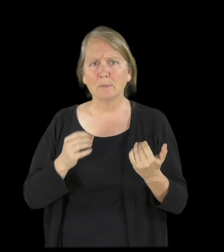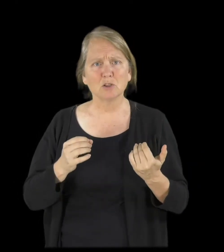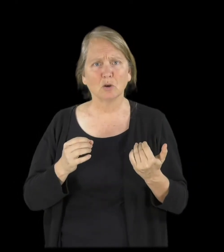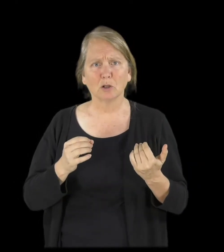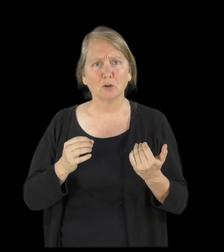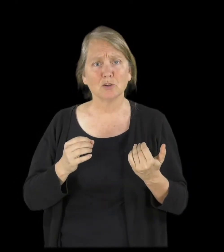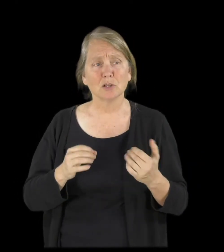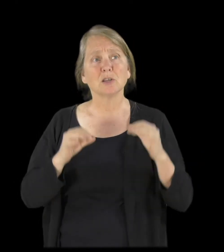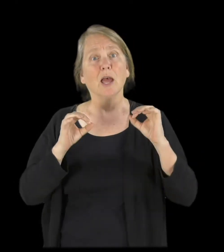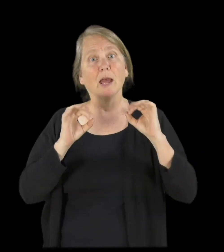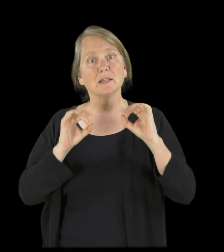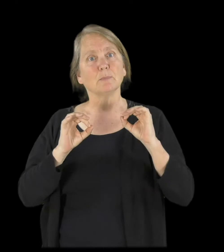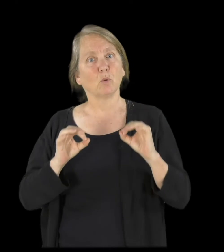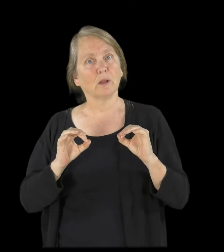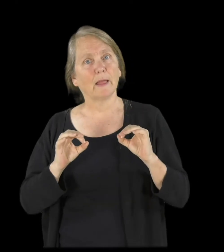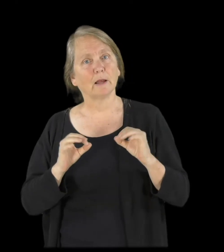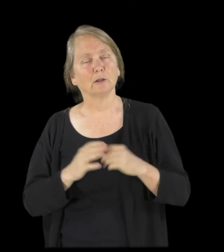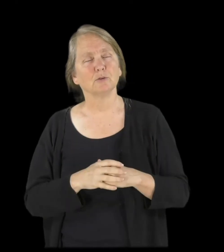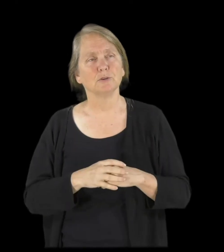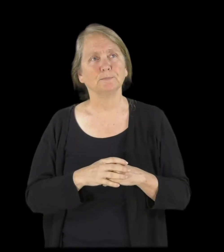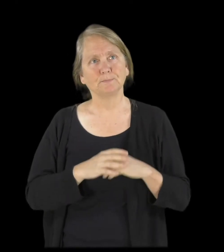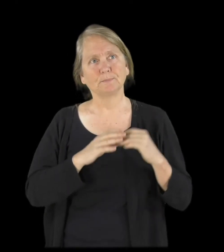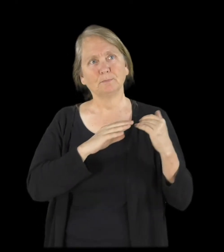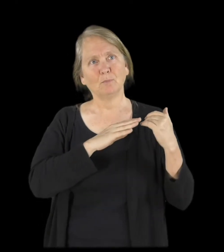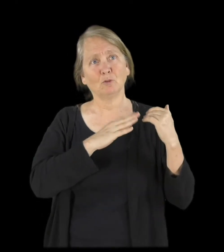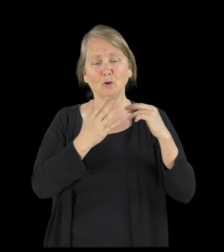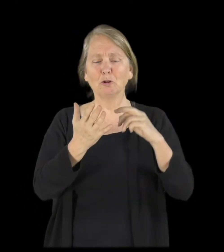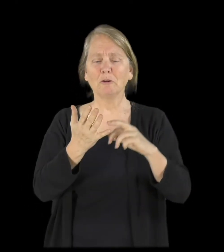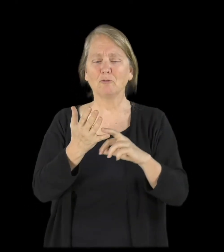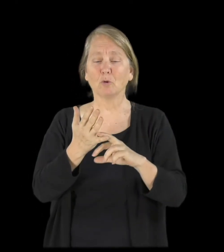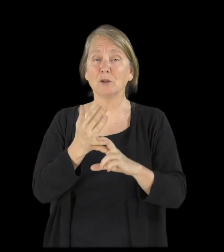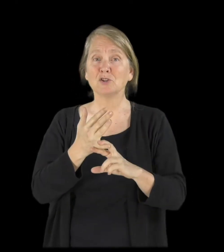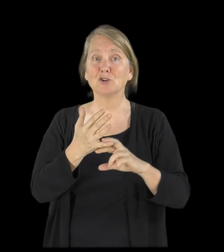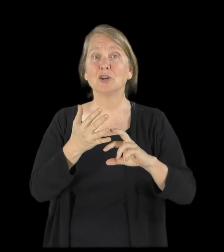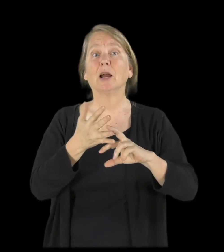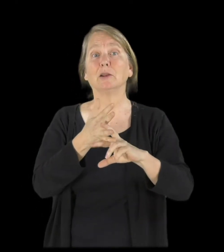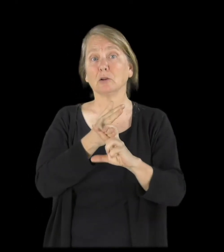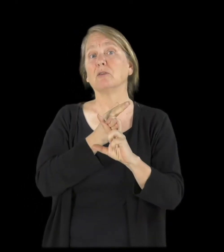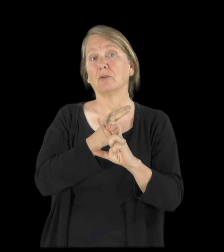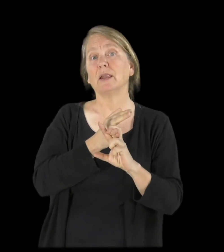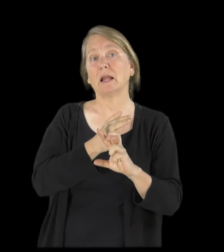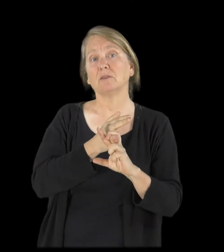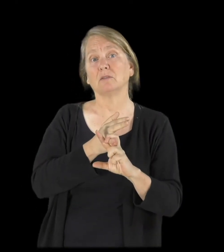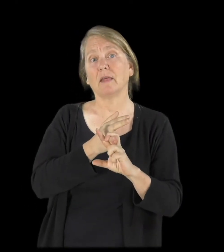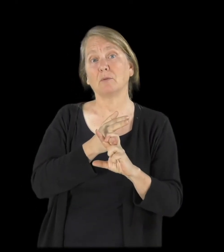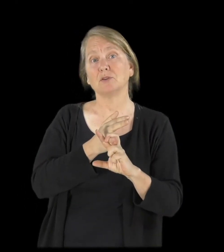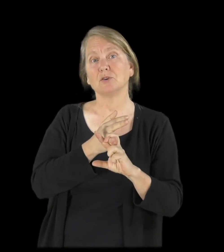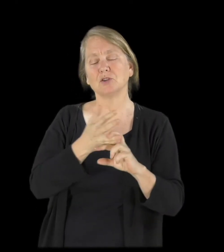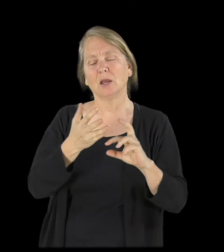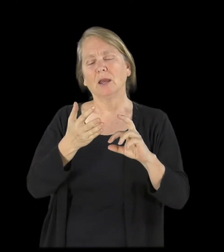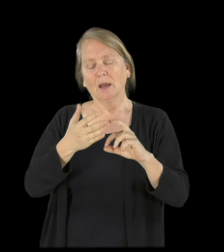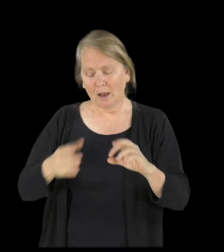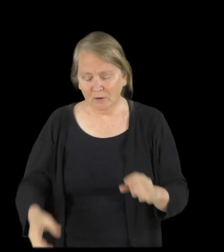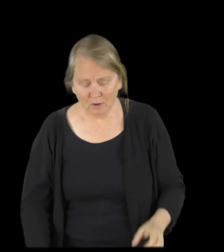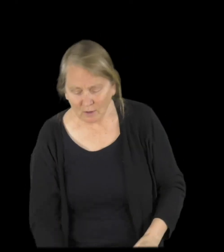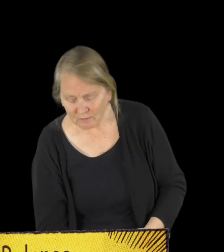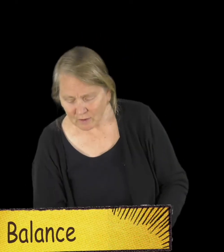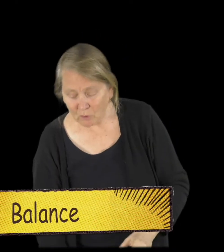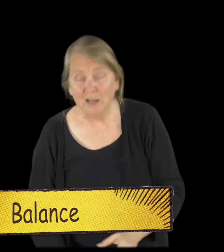to conclusions and supporting that conclusion. So you're looking for research, and you're looking for analysis of that research. Other of the